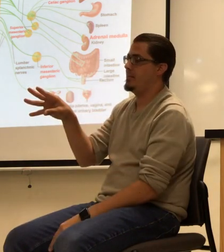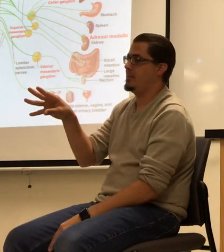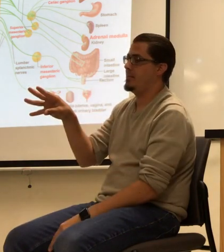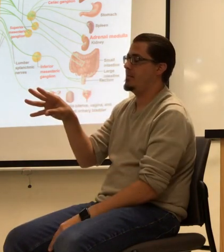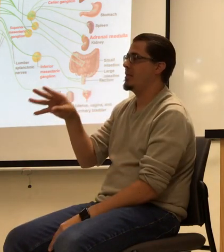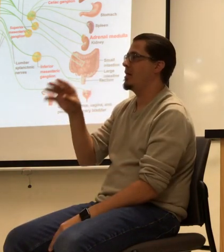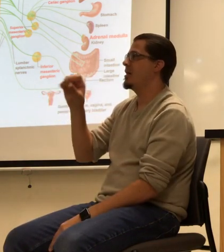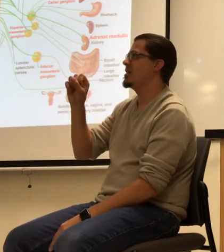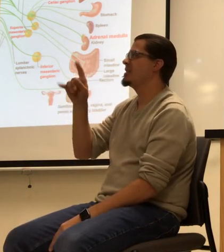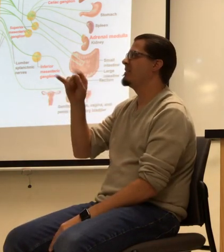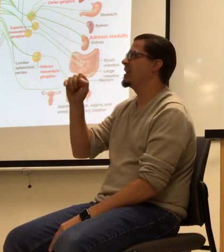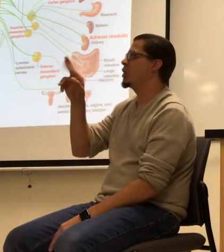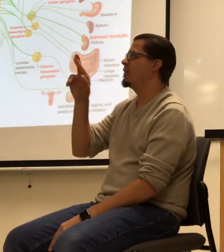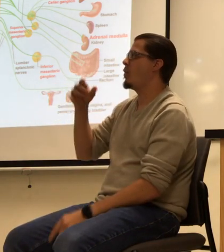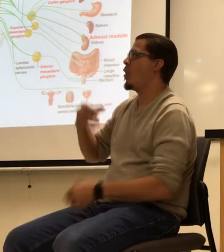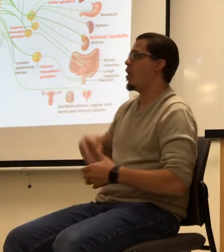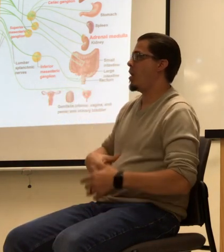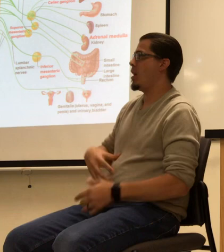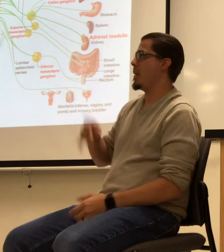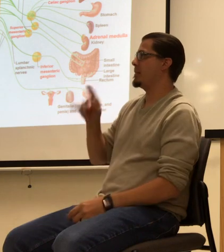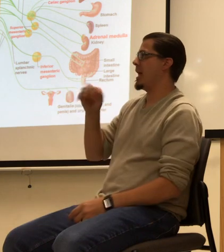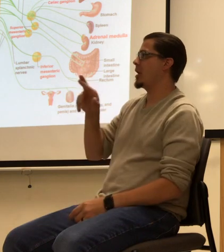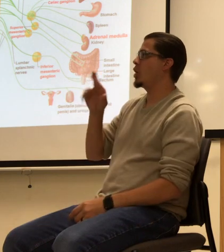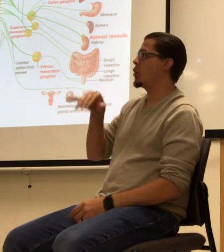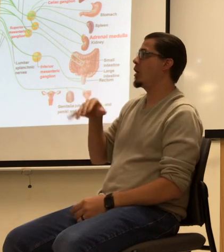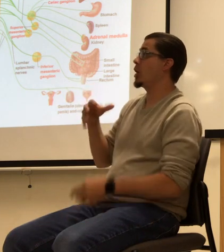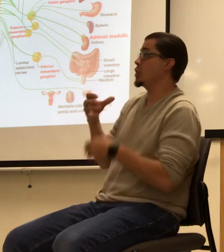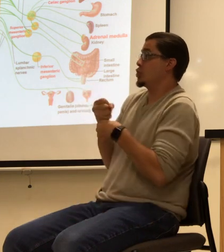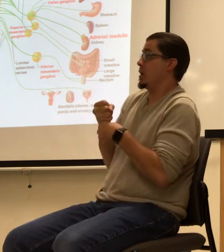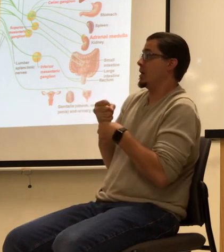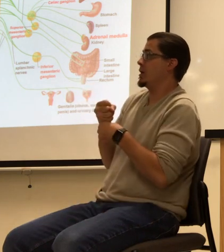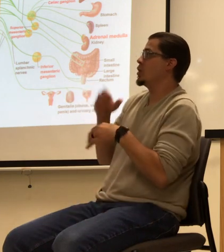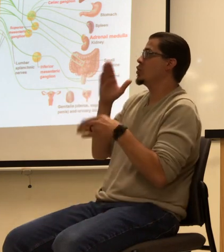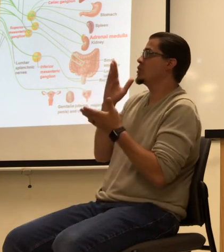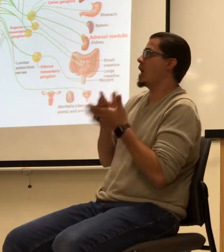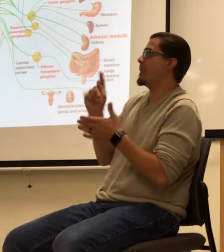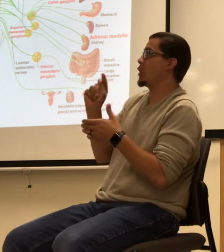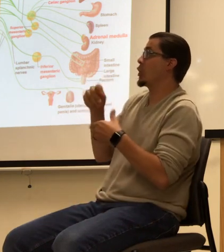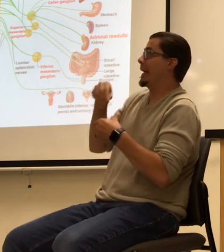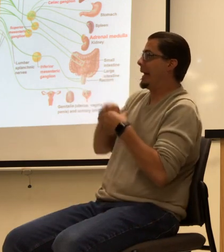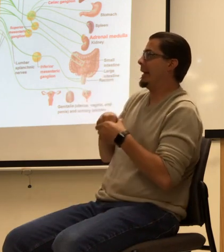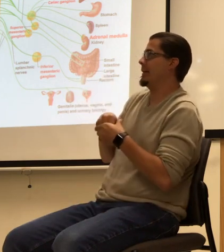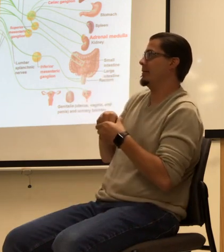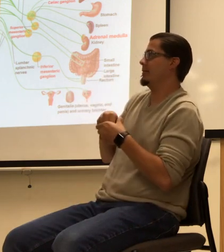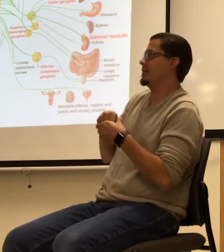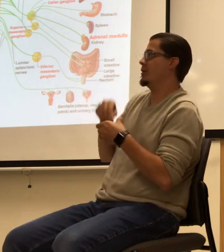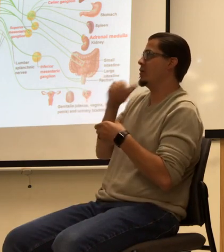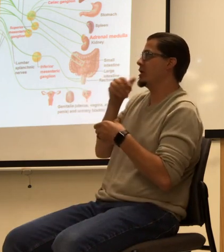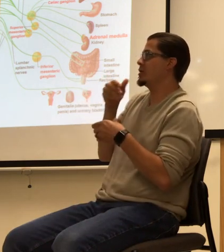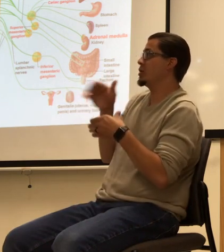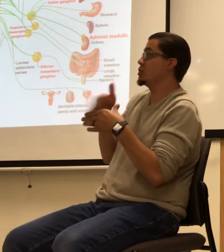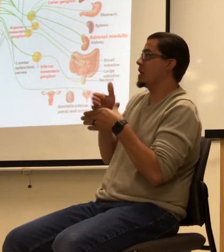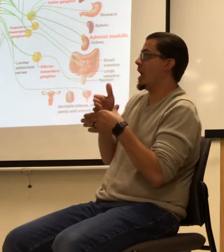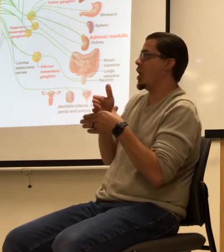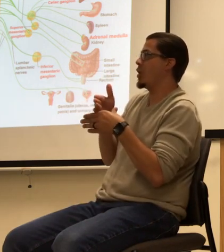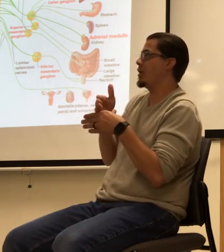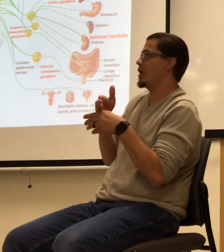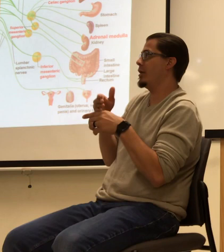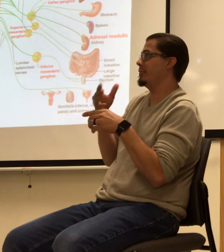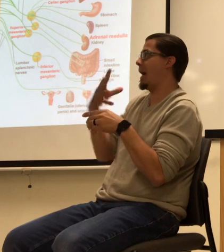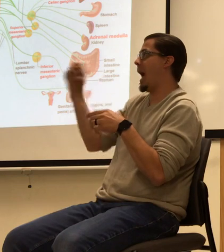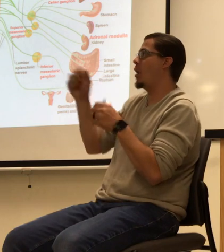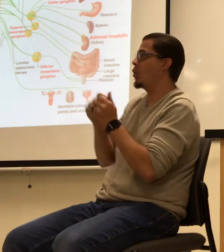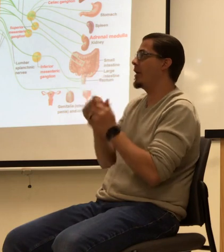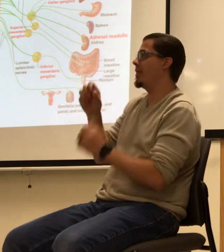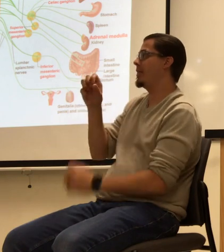the sphincter for the bladder will constrict to keep urine in the bladder so it doesn't share the urethra with the semen, which